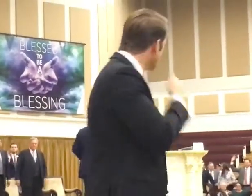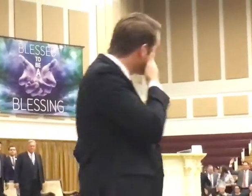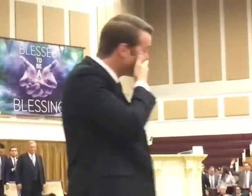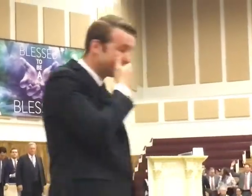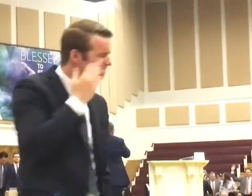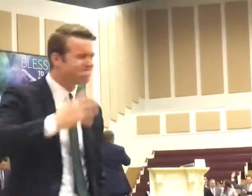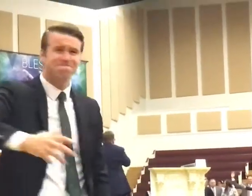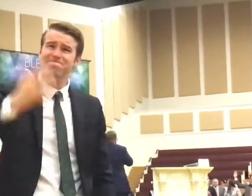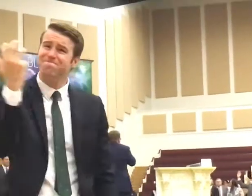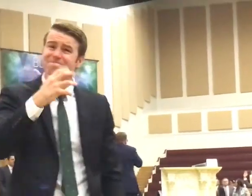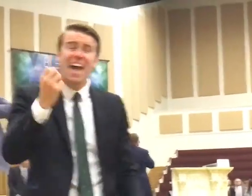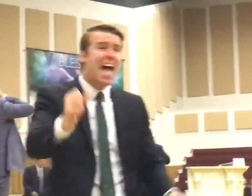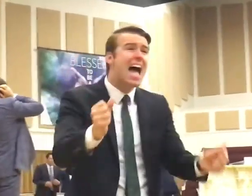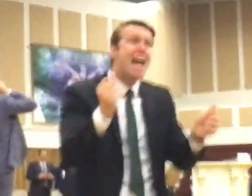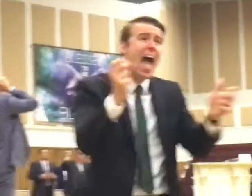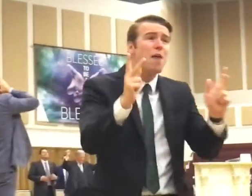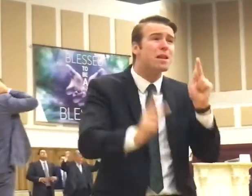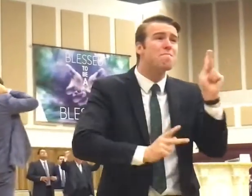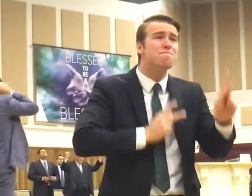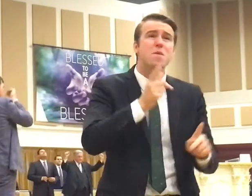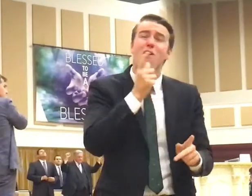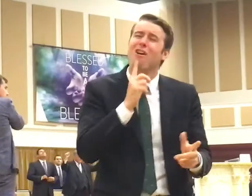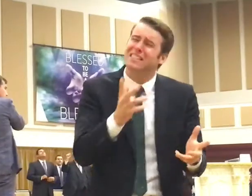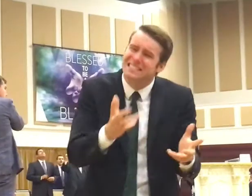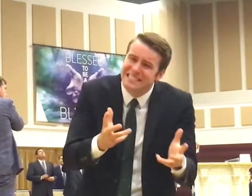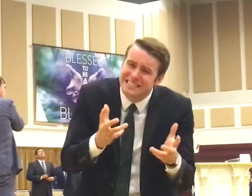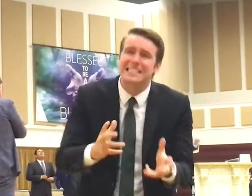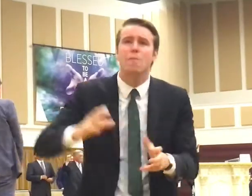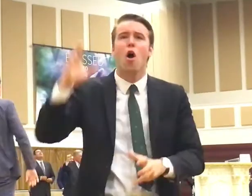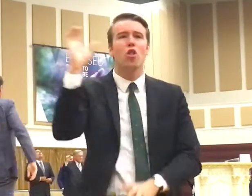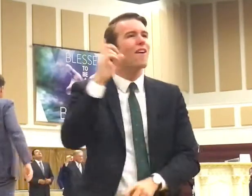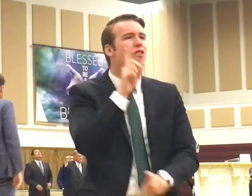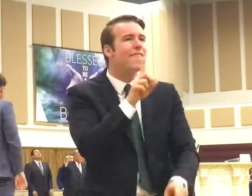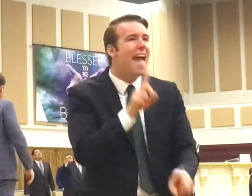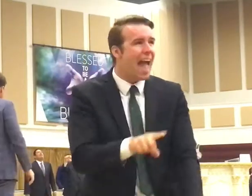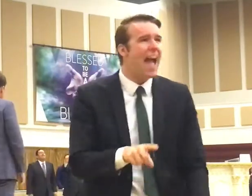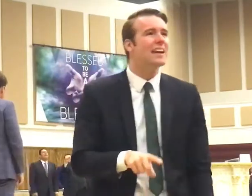My God, how many more people are desperately looking for an answer?